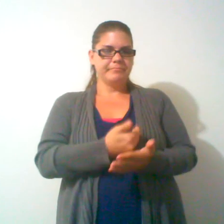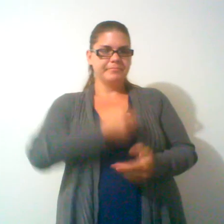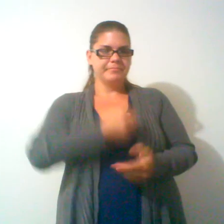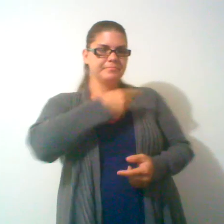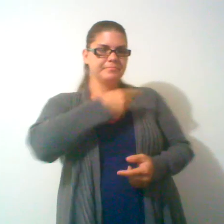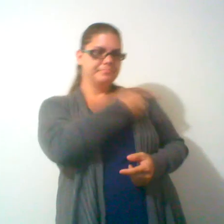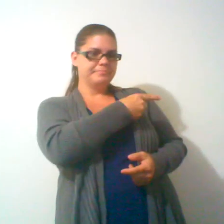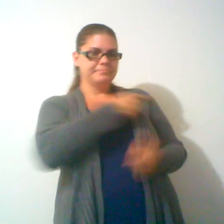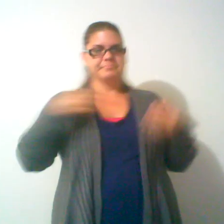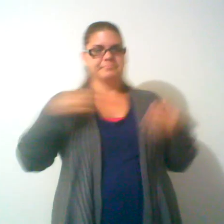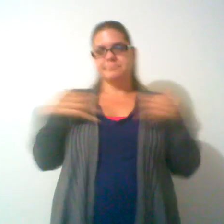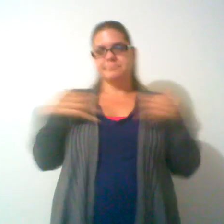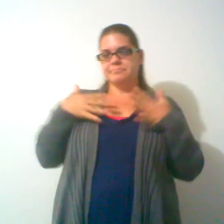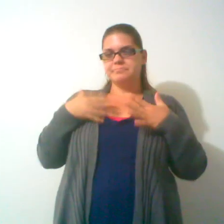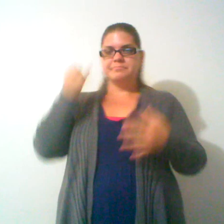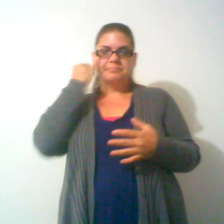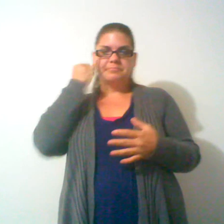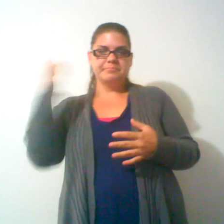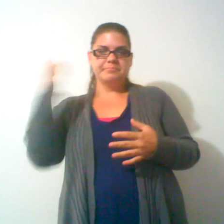driving without a license.